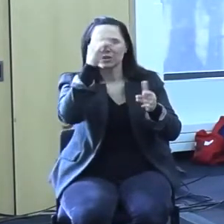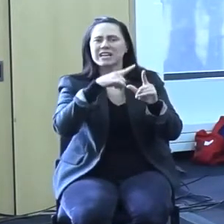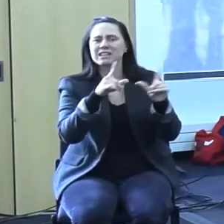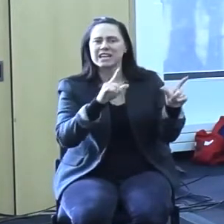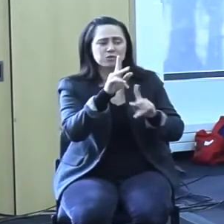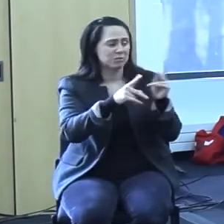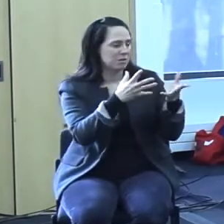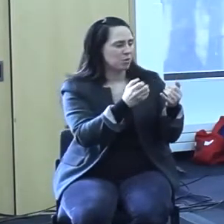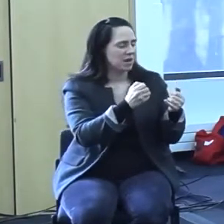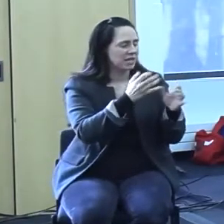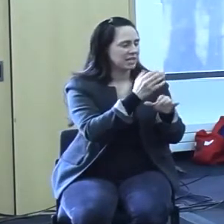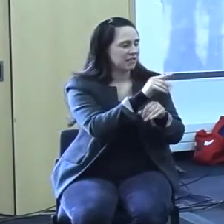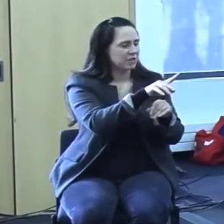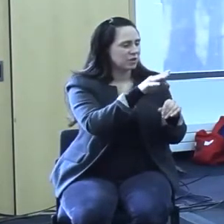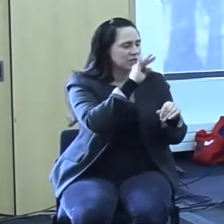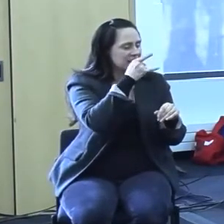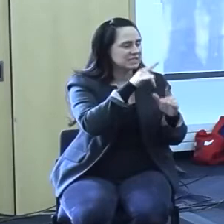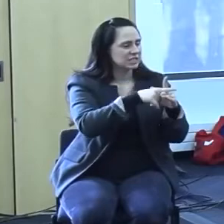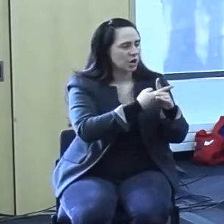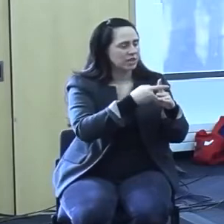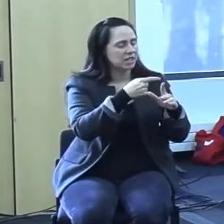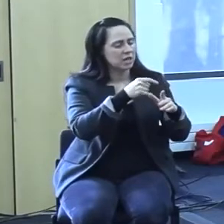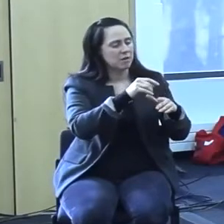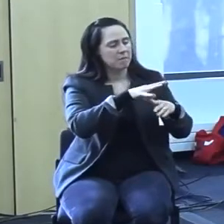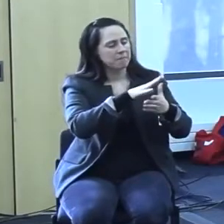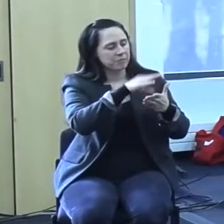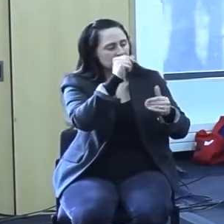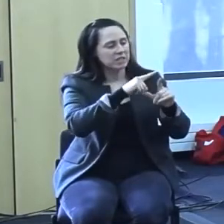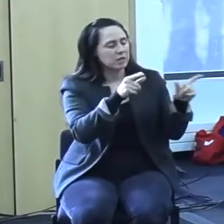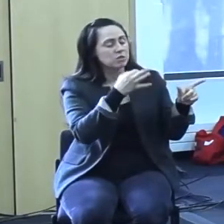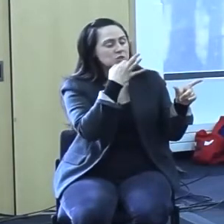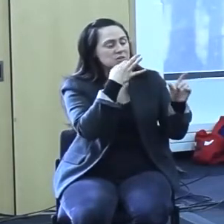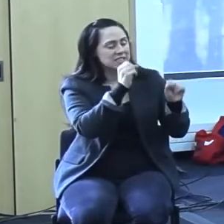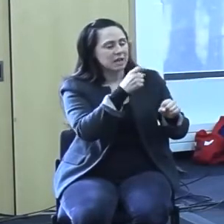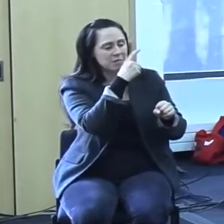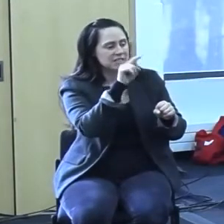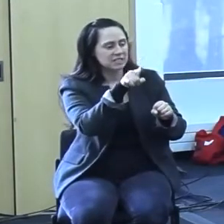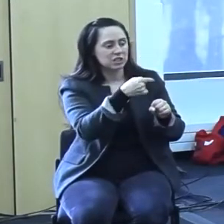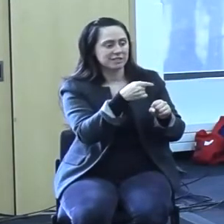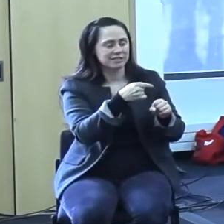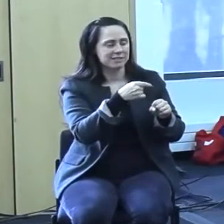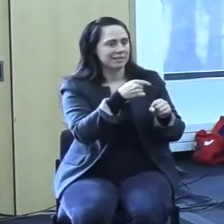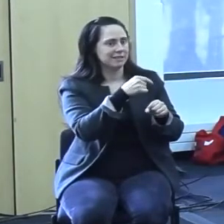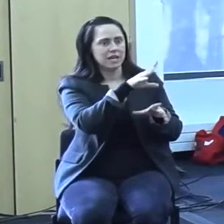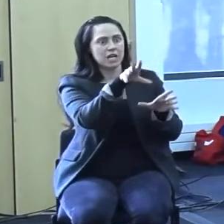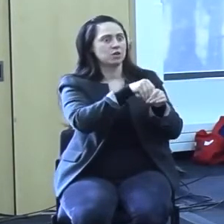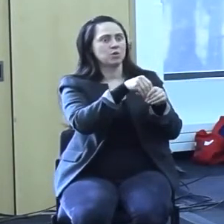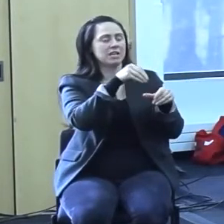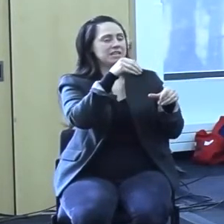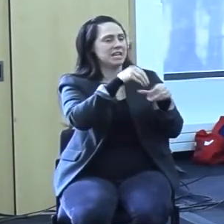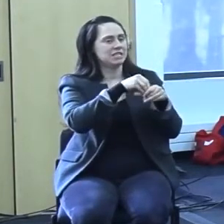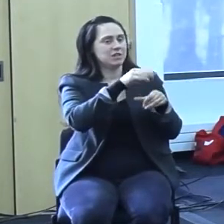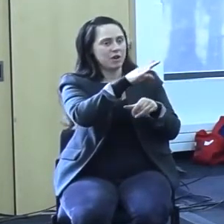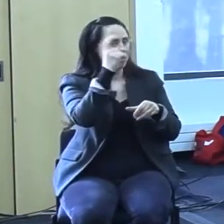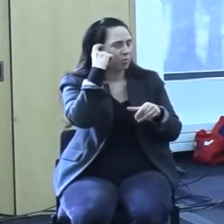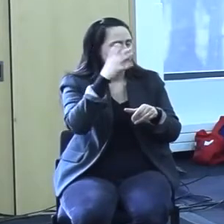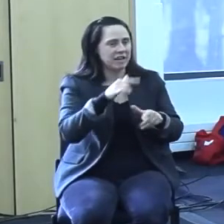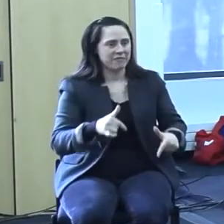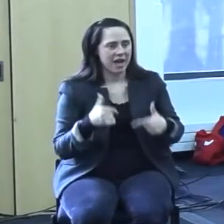to get their kids starting on that like as soon as they can, because like then it's just integrated into their brain and their life.